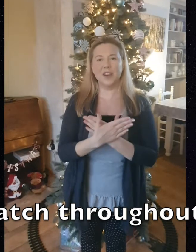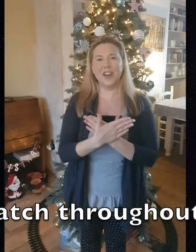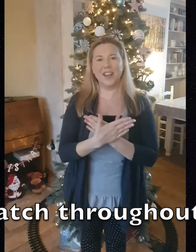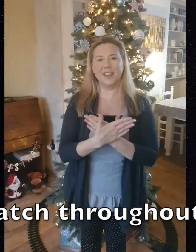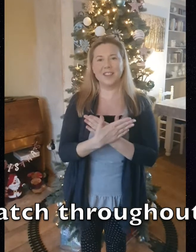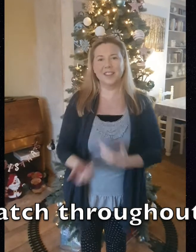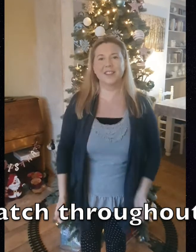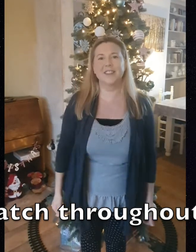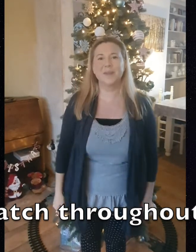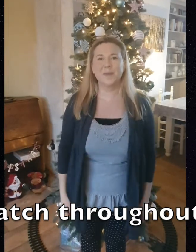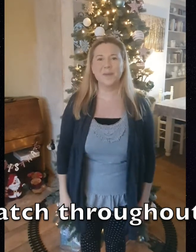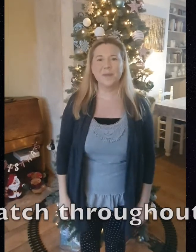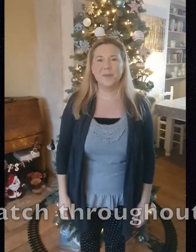night.